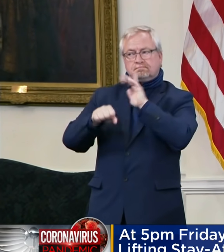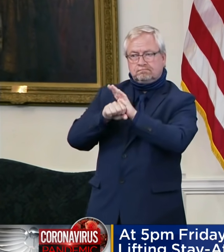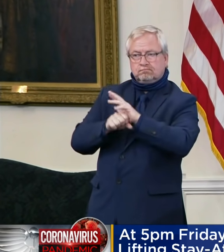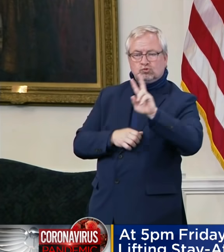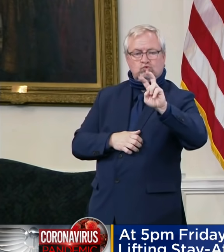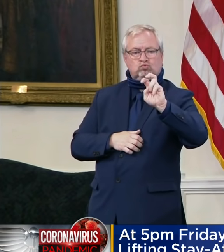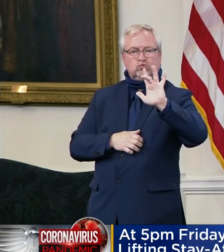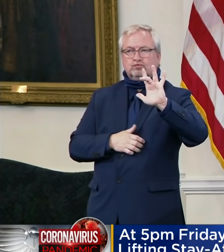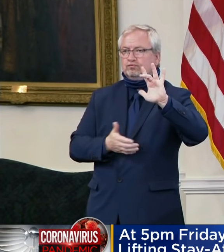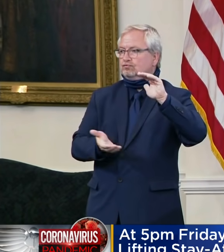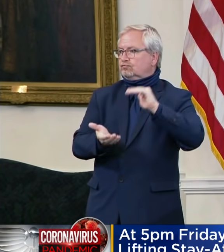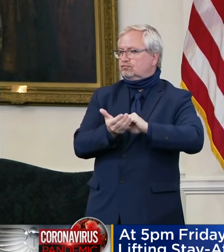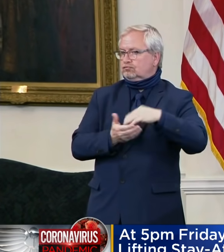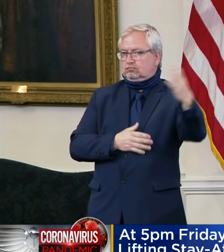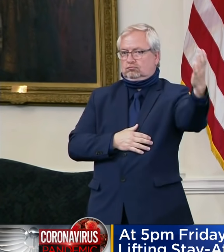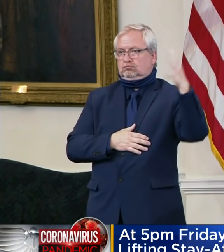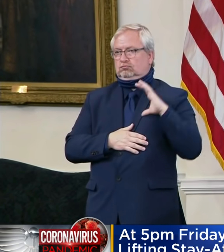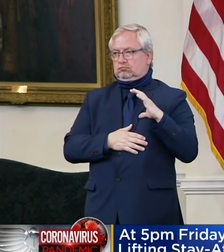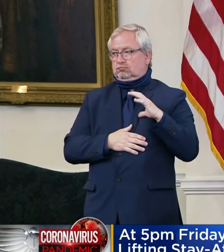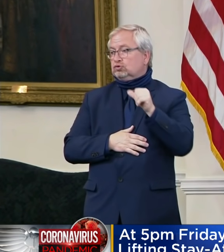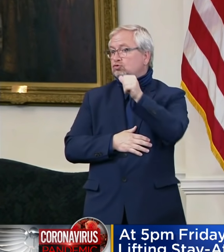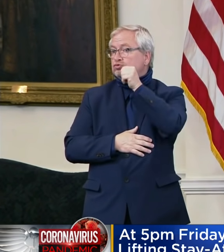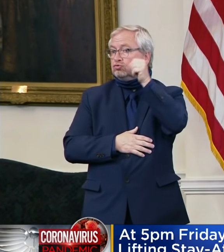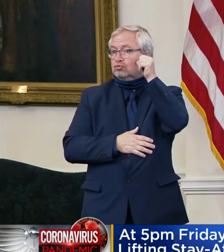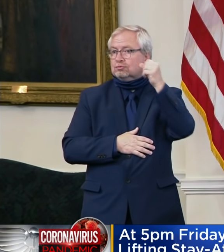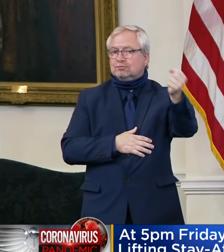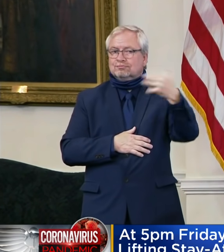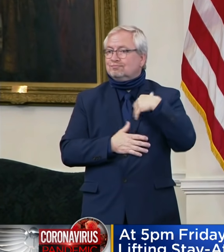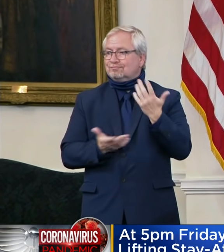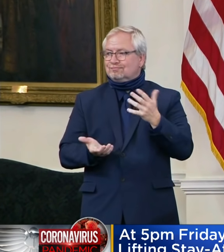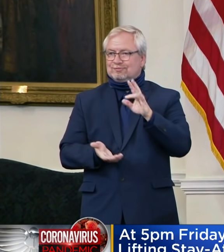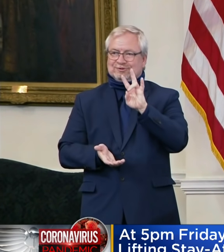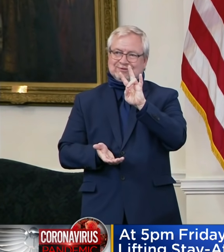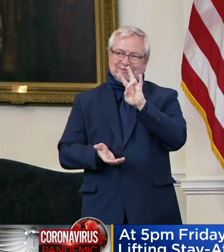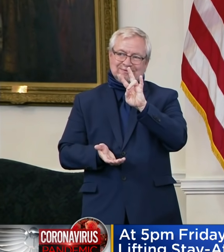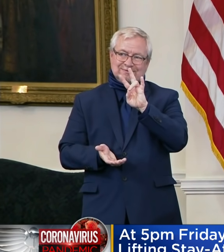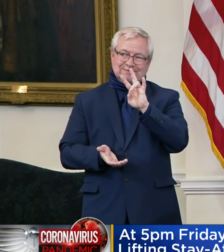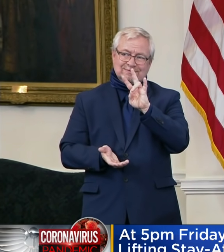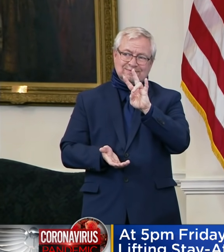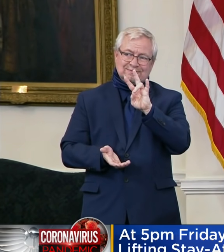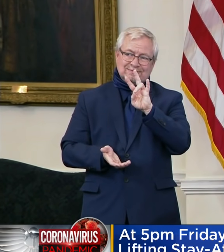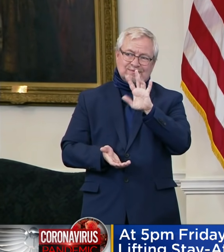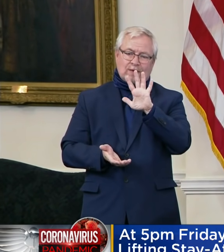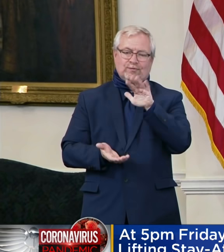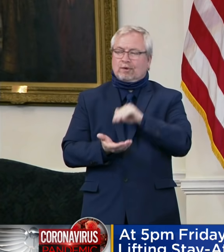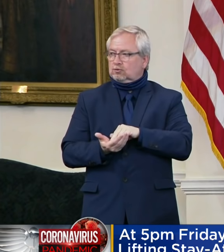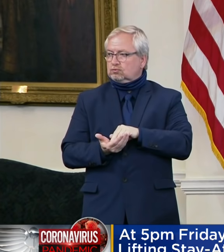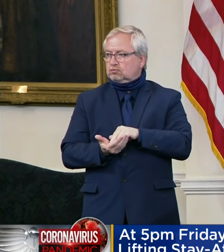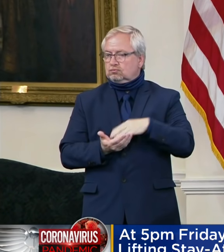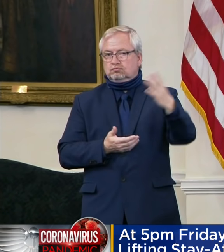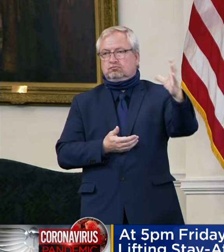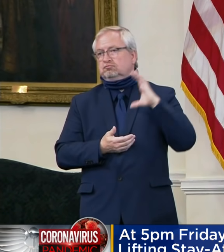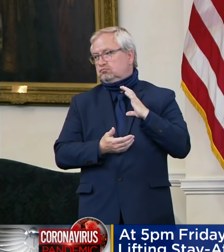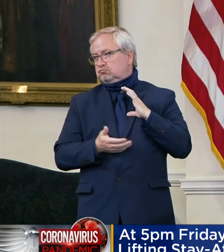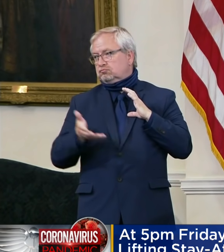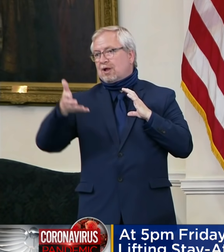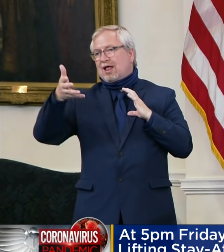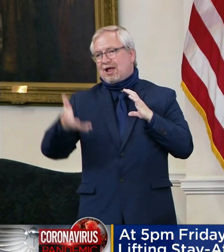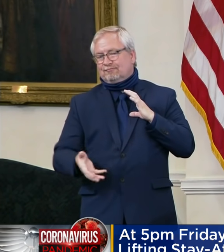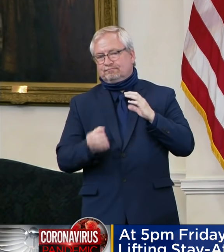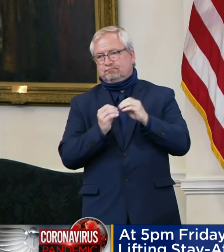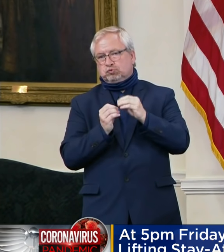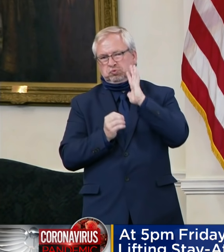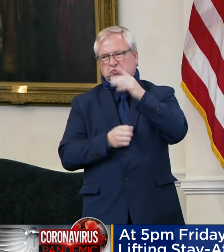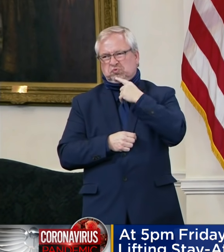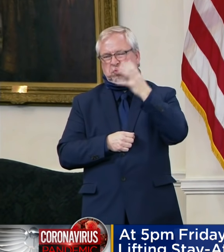with another 125,000 that are supposedly days away, along with the tubes and the stuff that